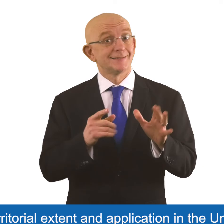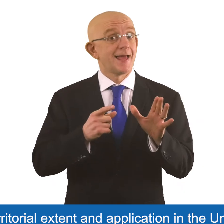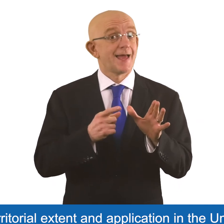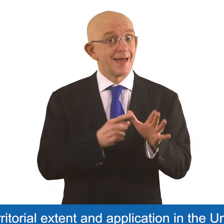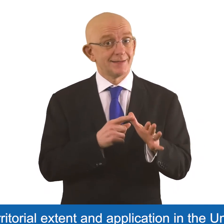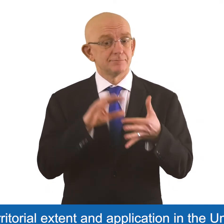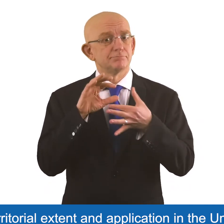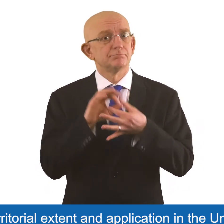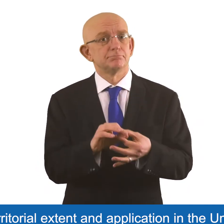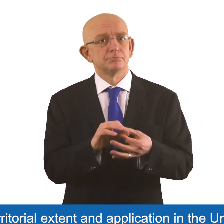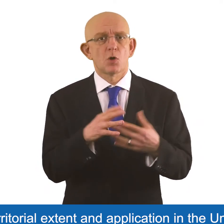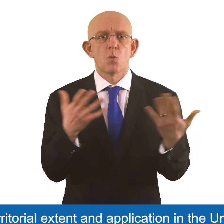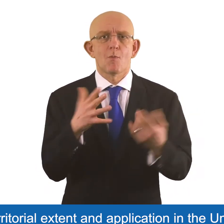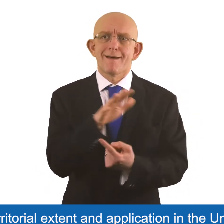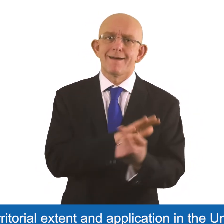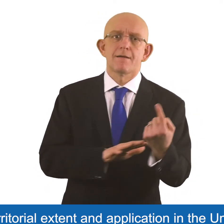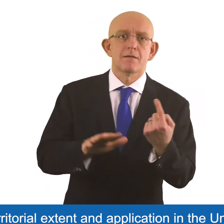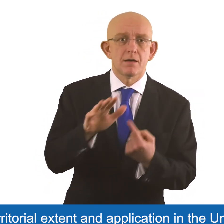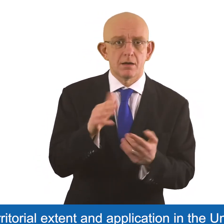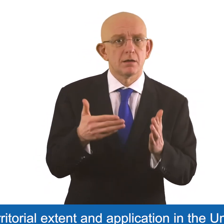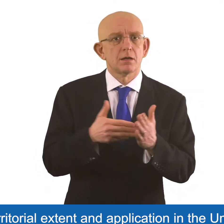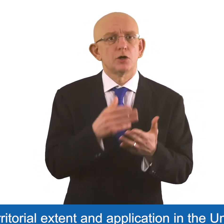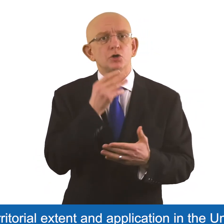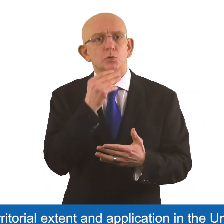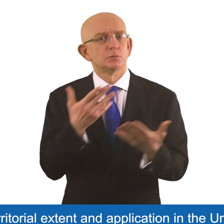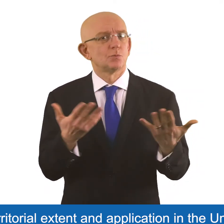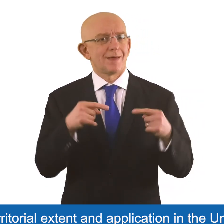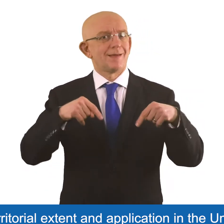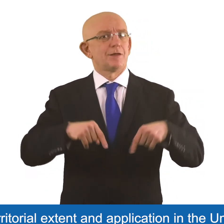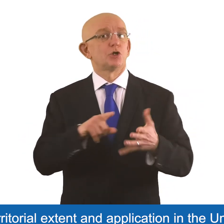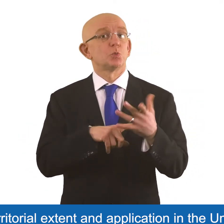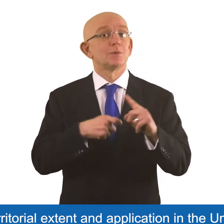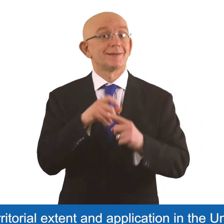Annex A. Territorial extent and application in the United Kingdom.